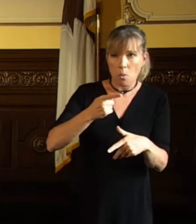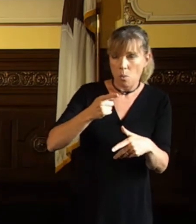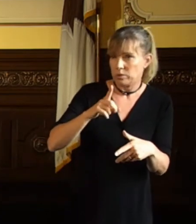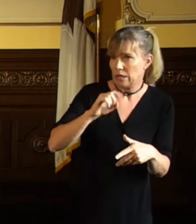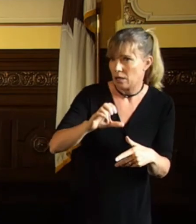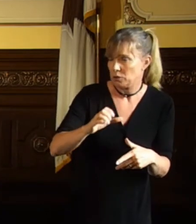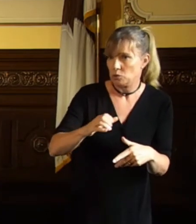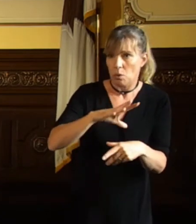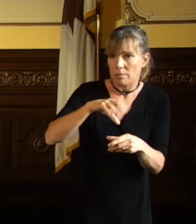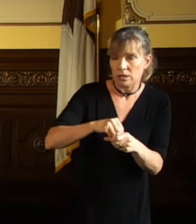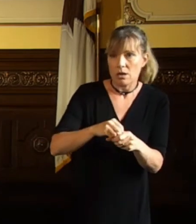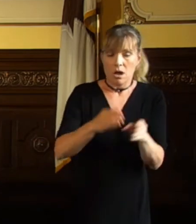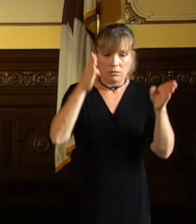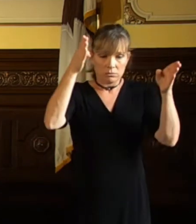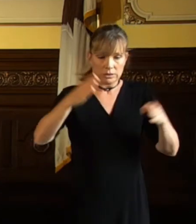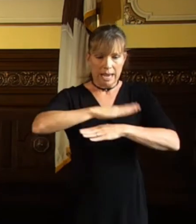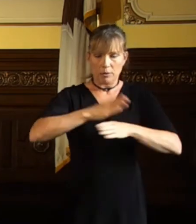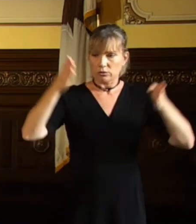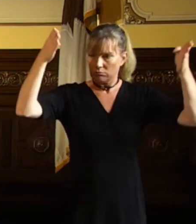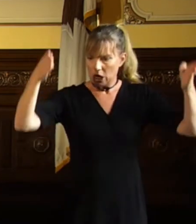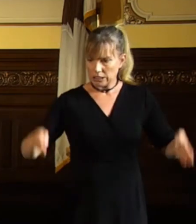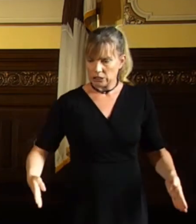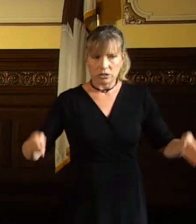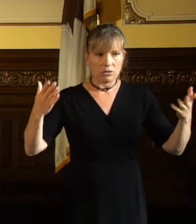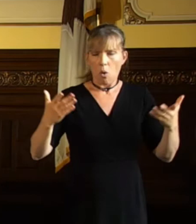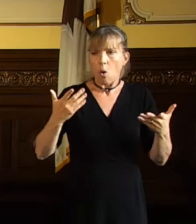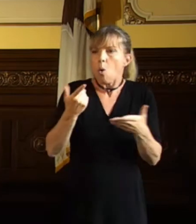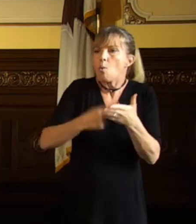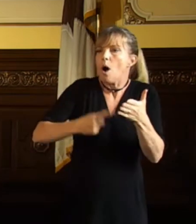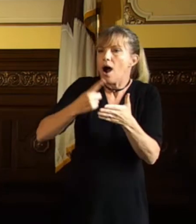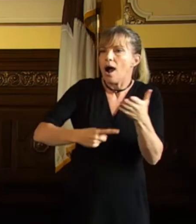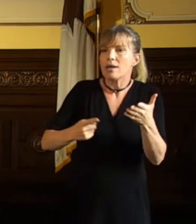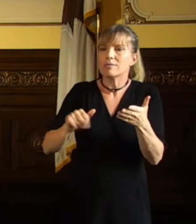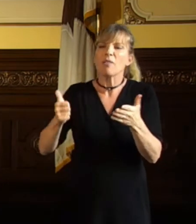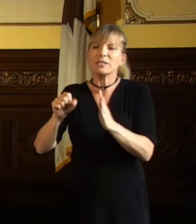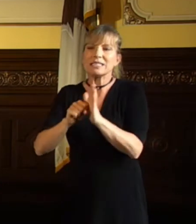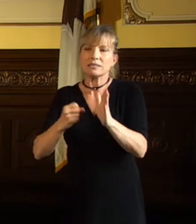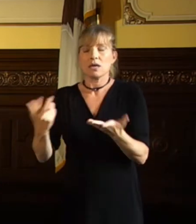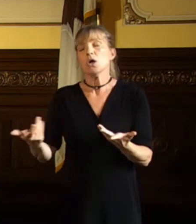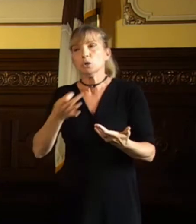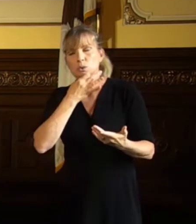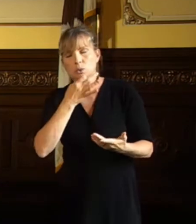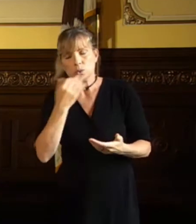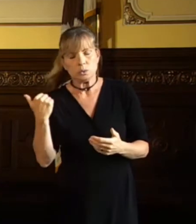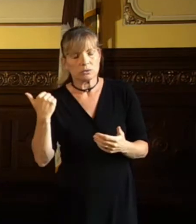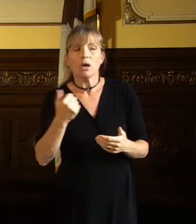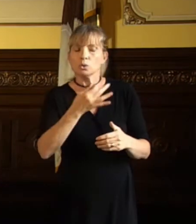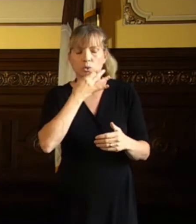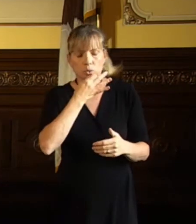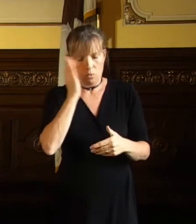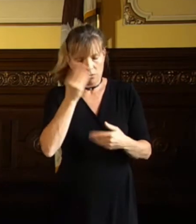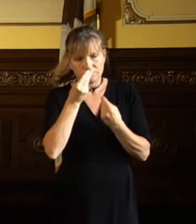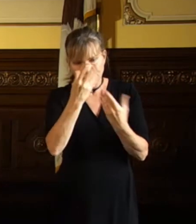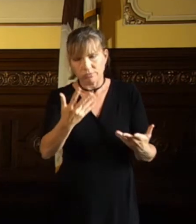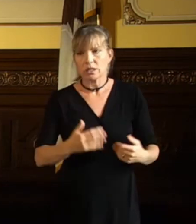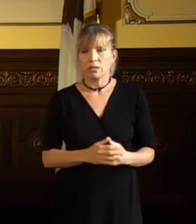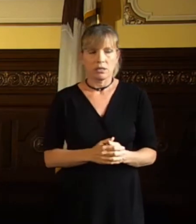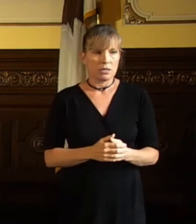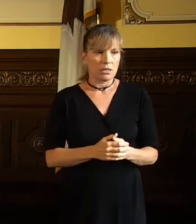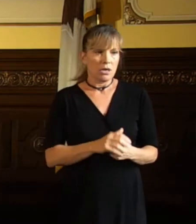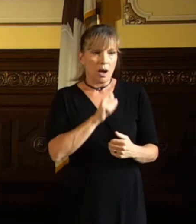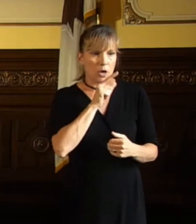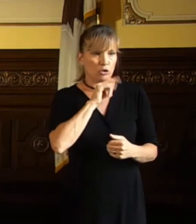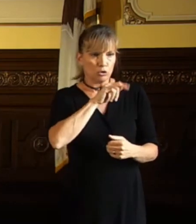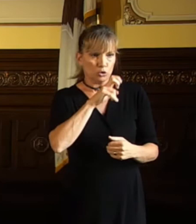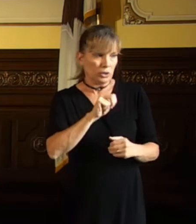like partitions between tables and a variety of other things seen in other states? Very soon. Very soon. I don't know if Jordan can